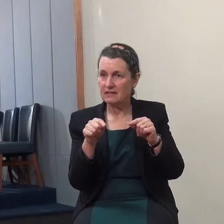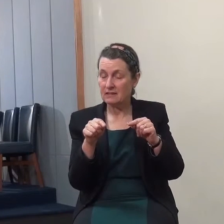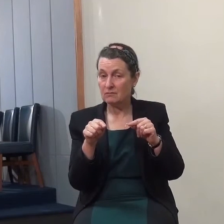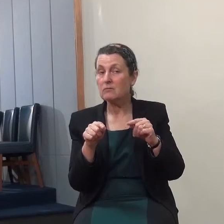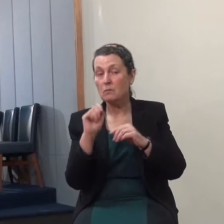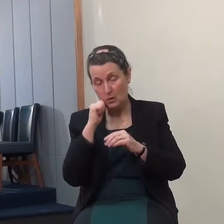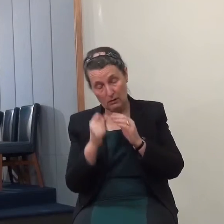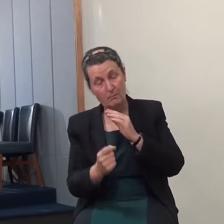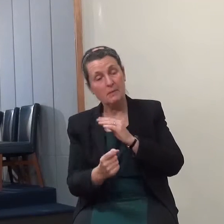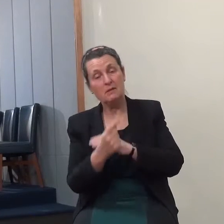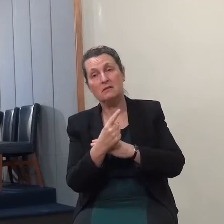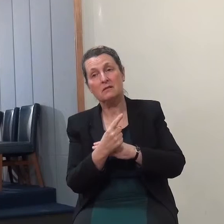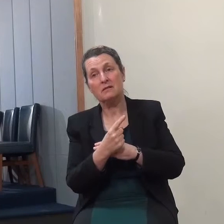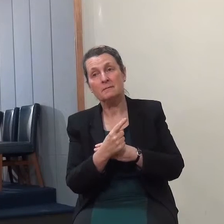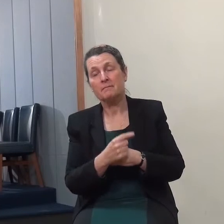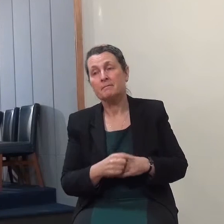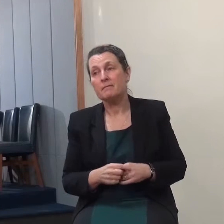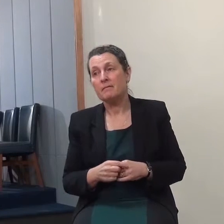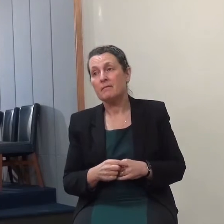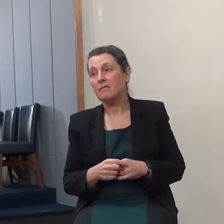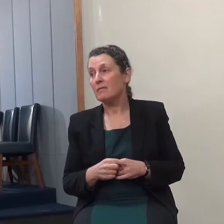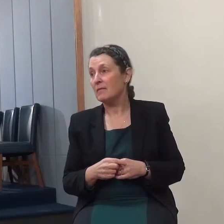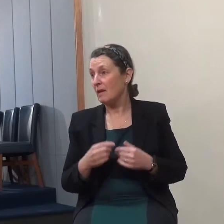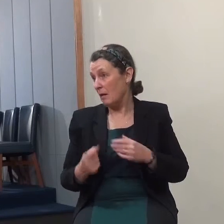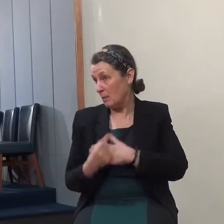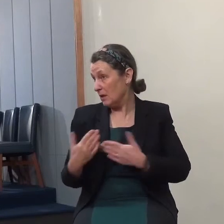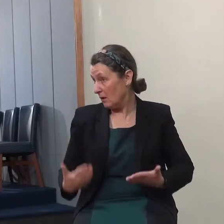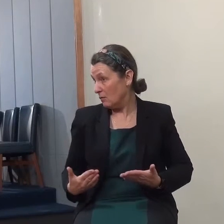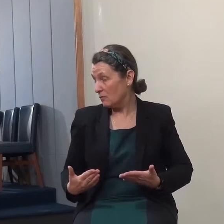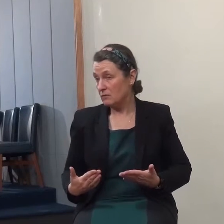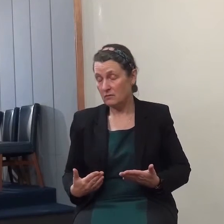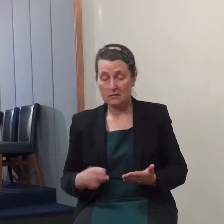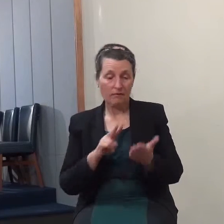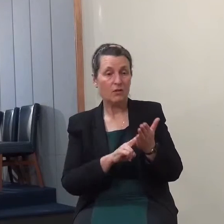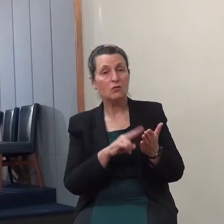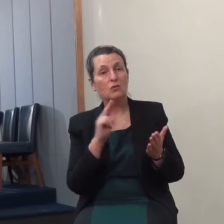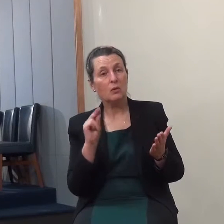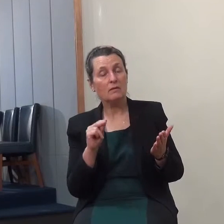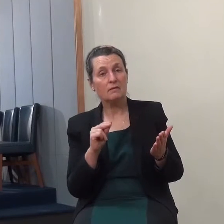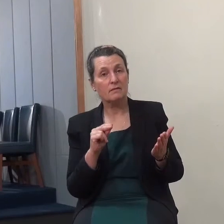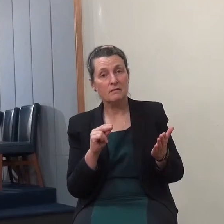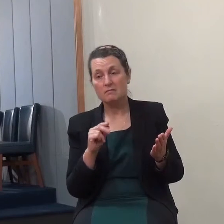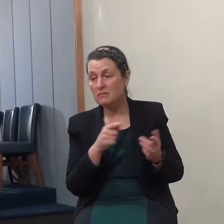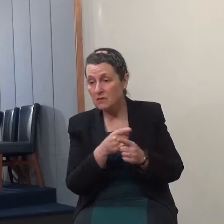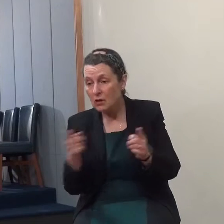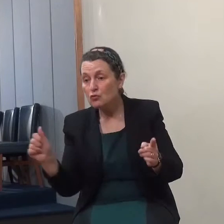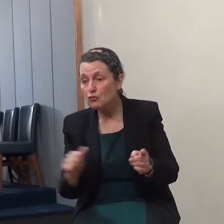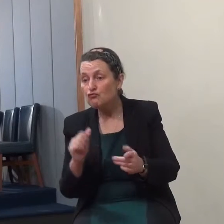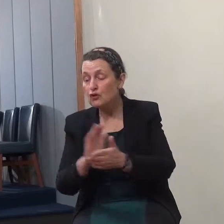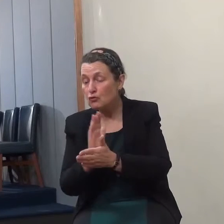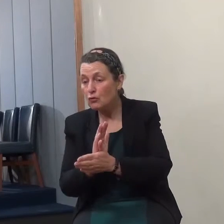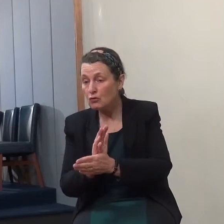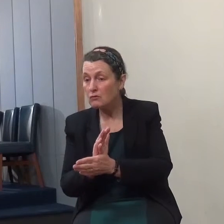happen in every age to Christian people. Verse 12, rejoice and be exceeding glad,